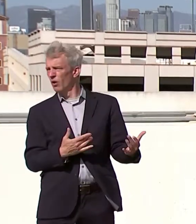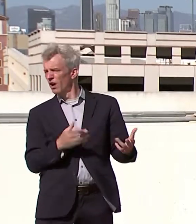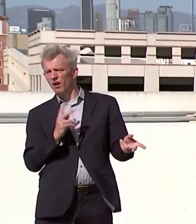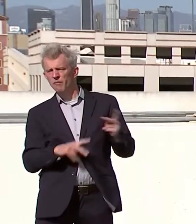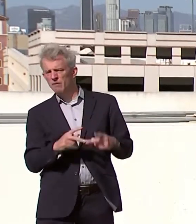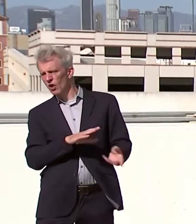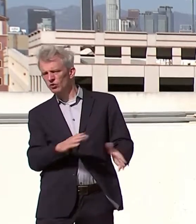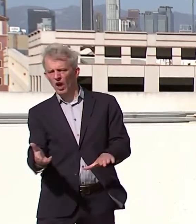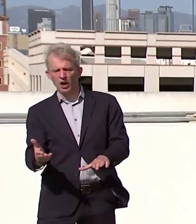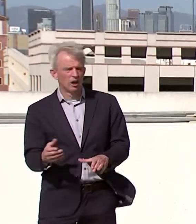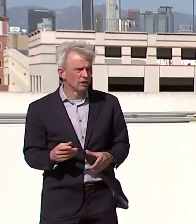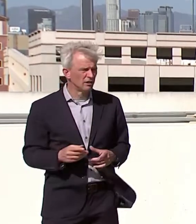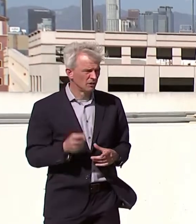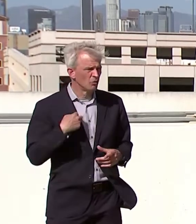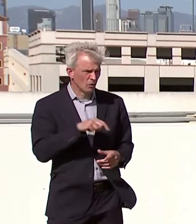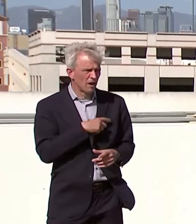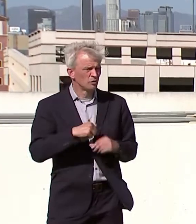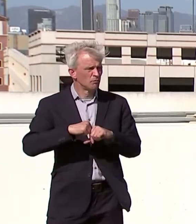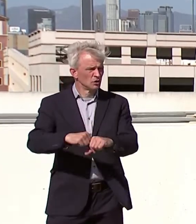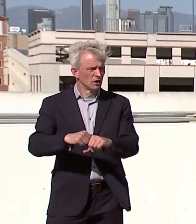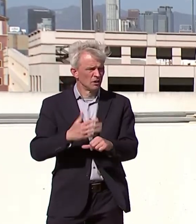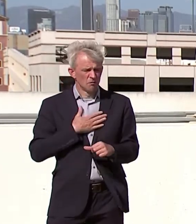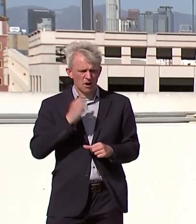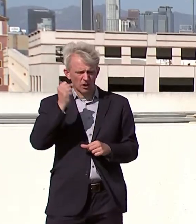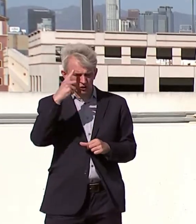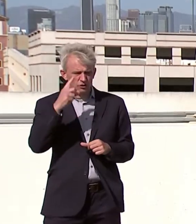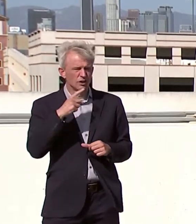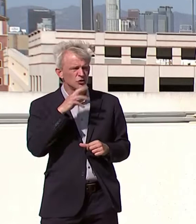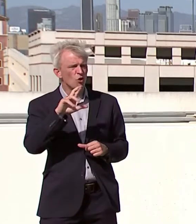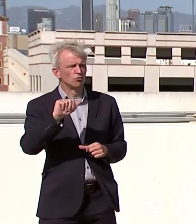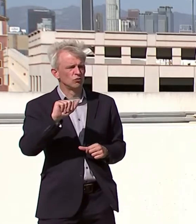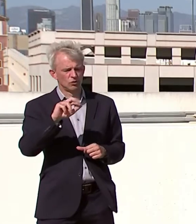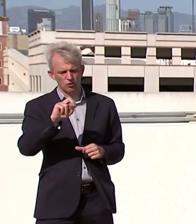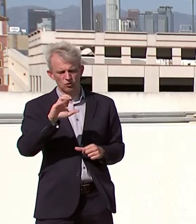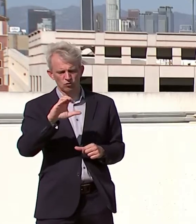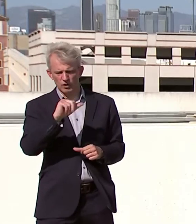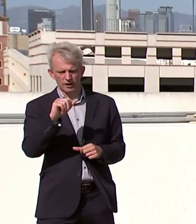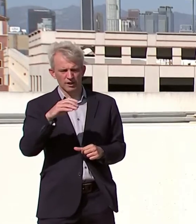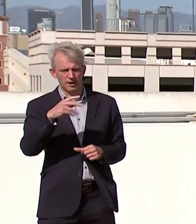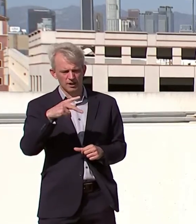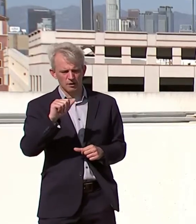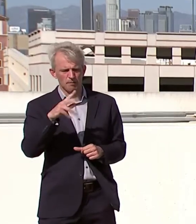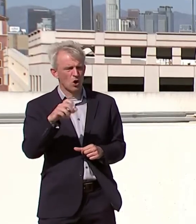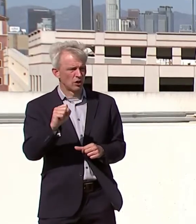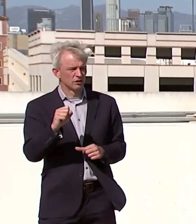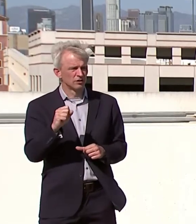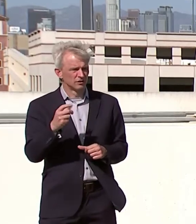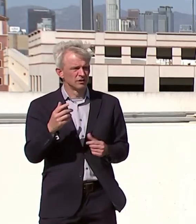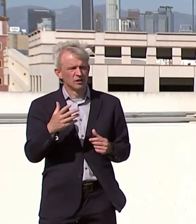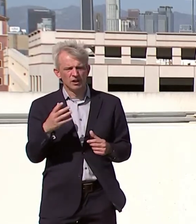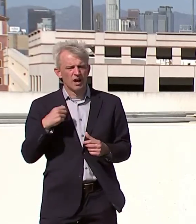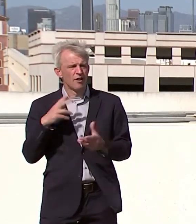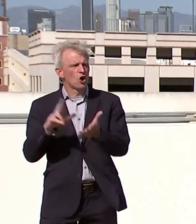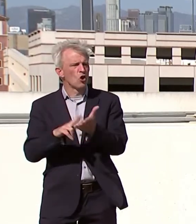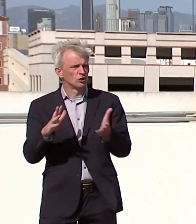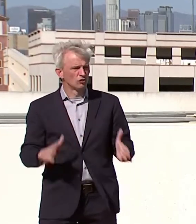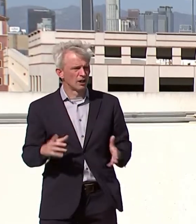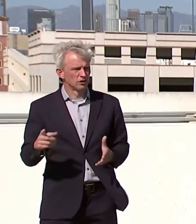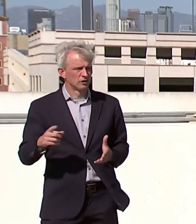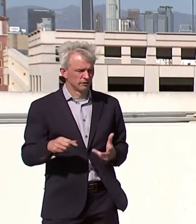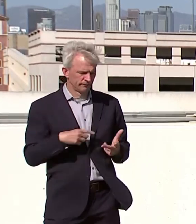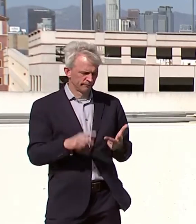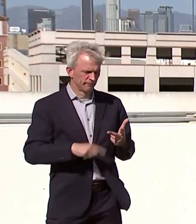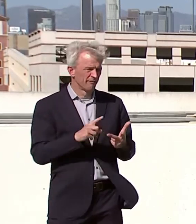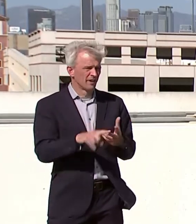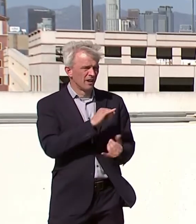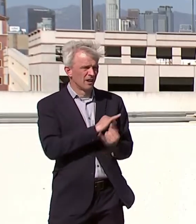But no, my understanding is it'll be done rec and parks, and, you know, then that will be done by the contractor who's taking care of the work. Last one on Echo